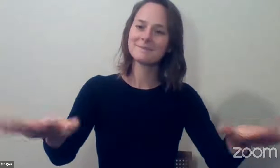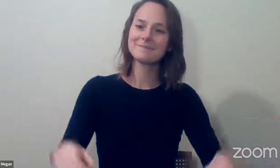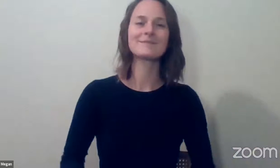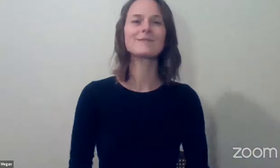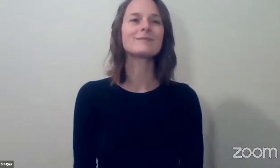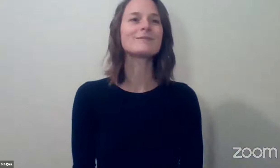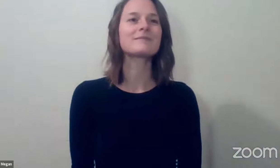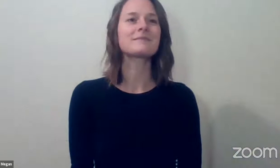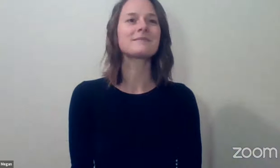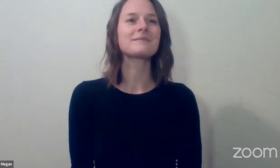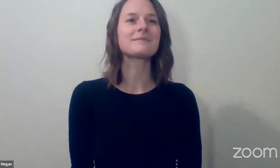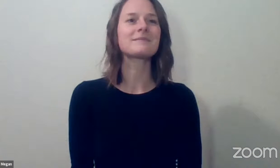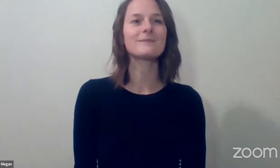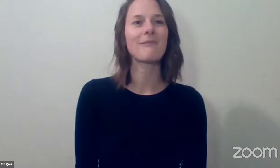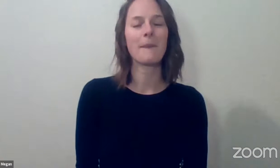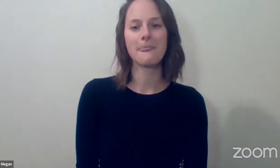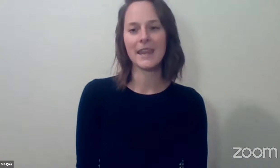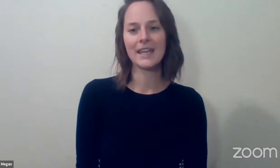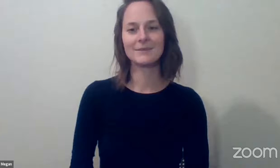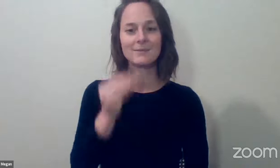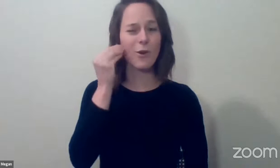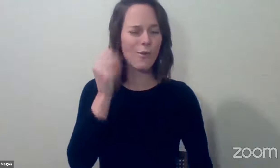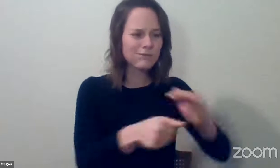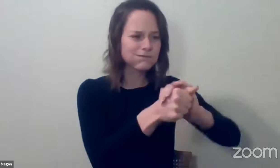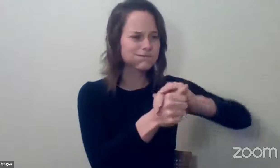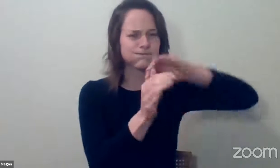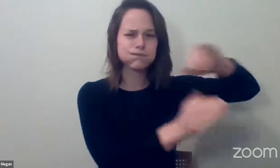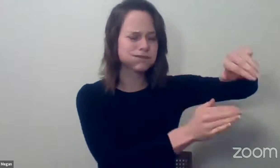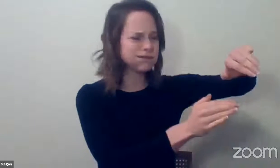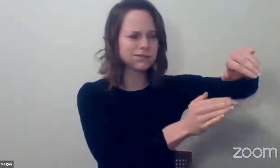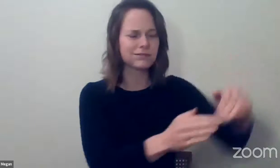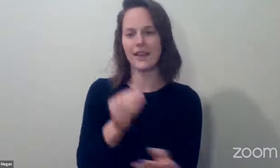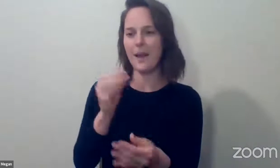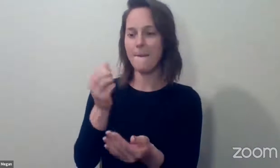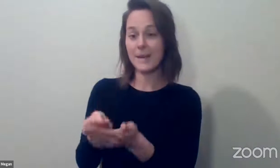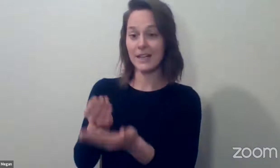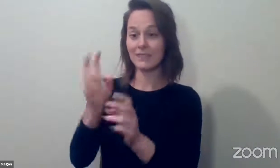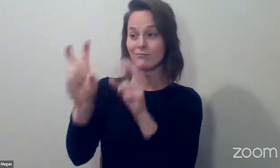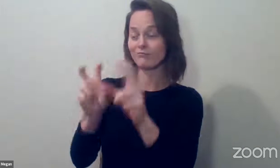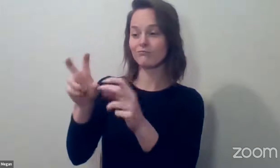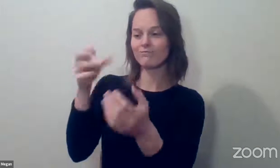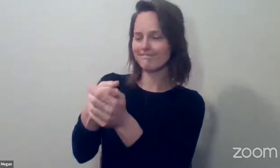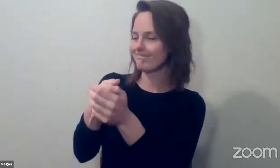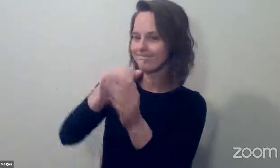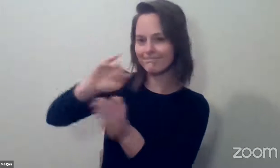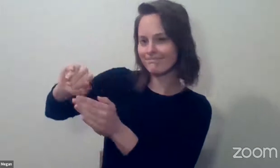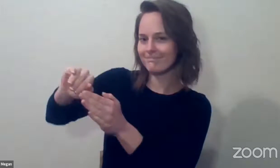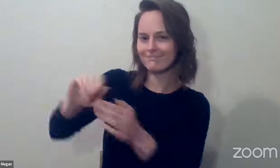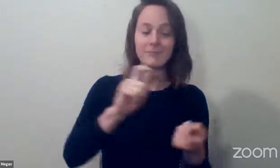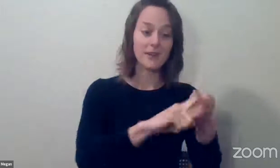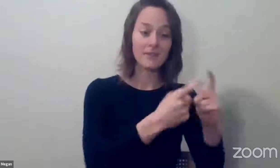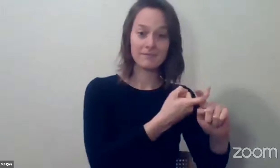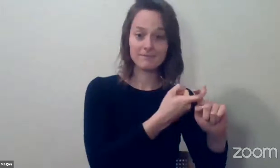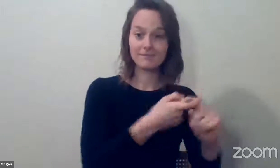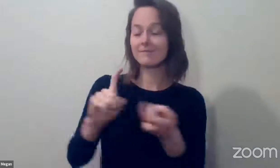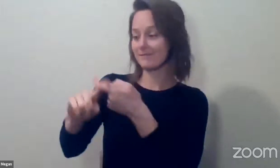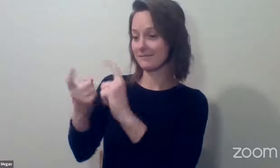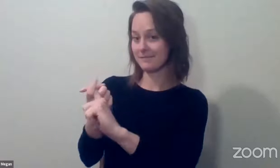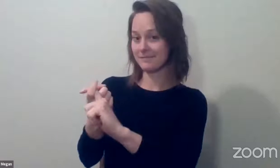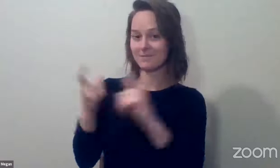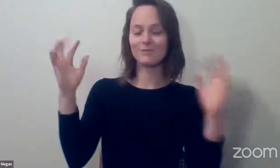UWM. She is loving the challenge and excitement of learning how to interpret and the opportunity it allows to get to